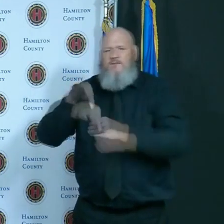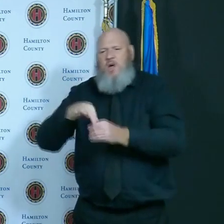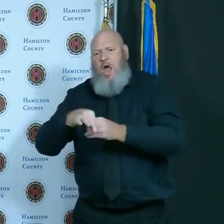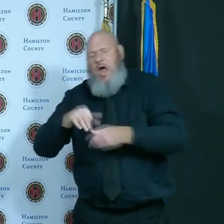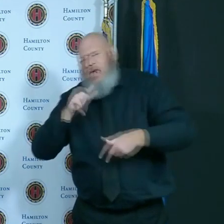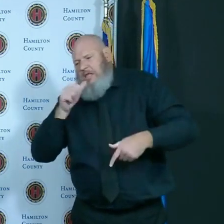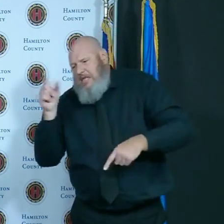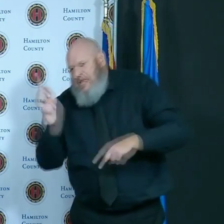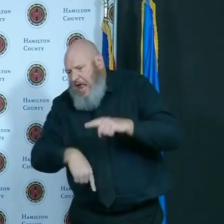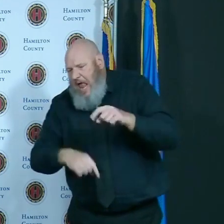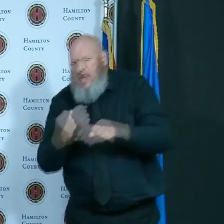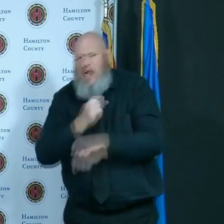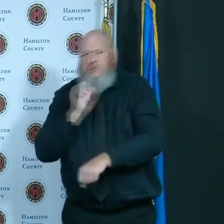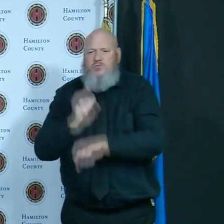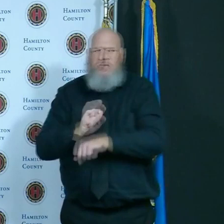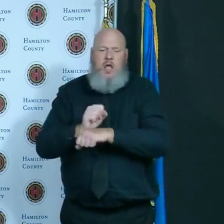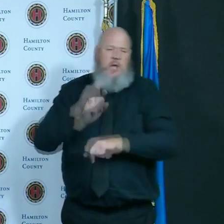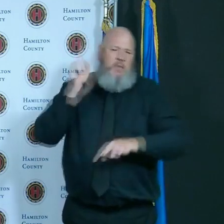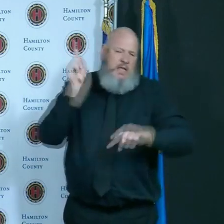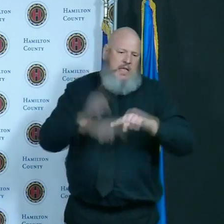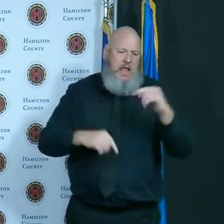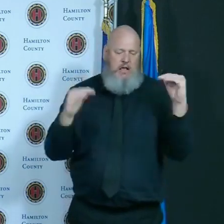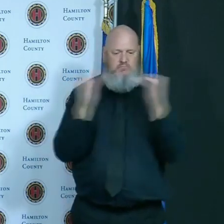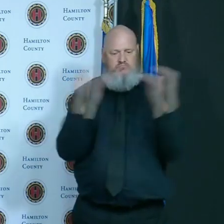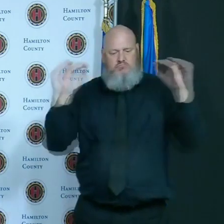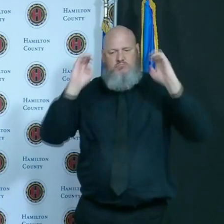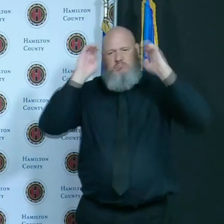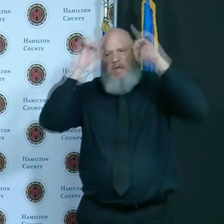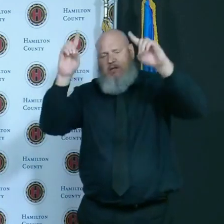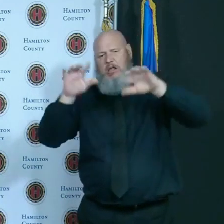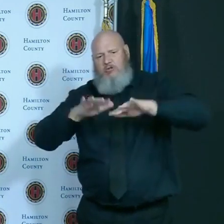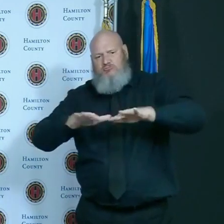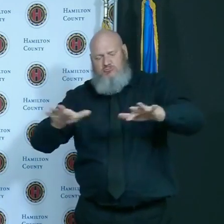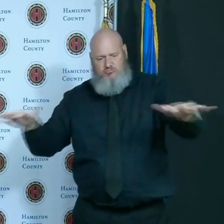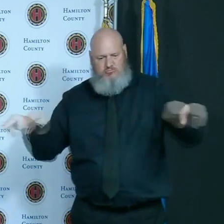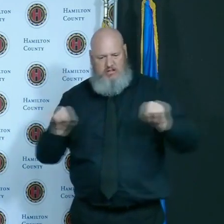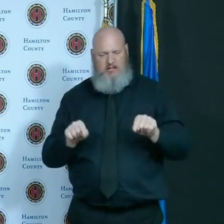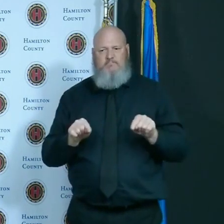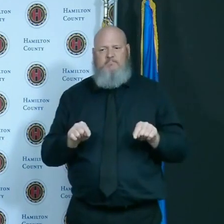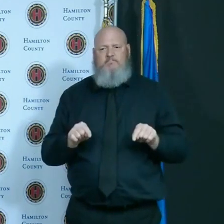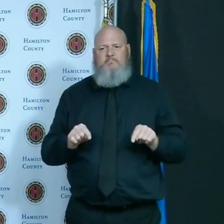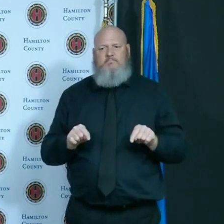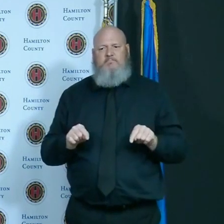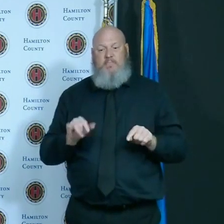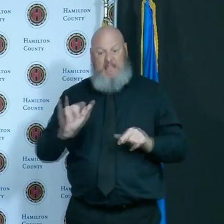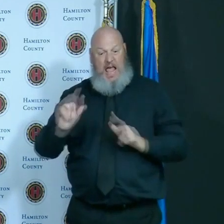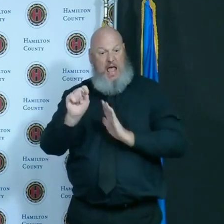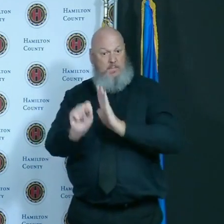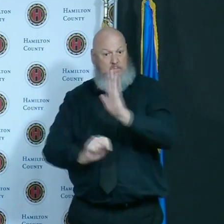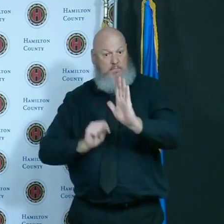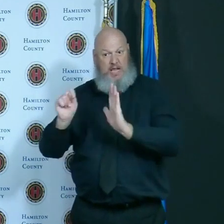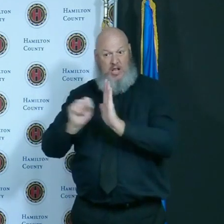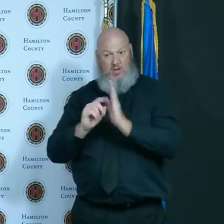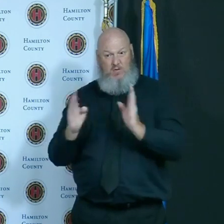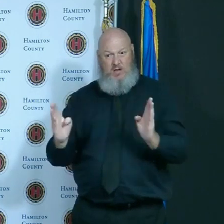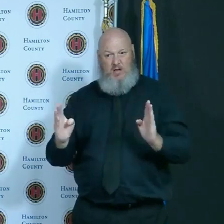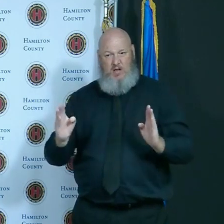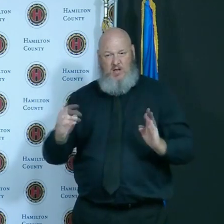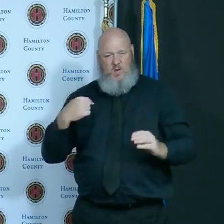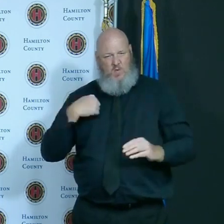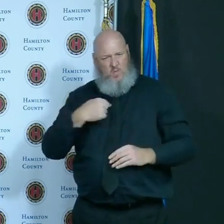other opportunities. Those who attempted to defy Jim Crow laws often faced